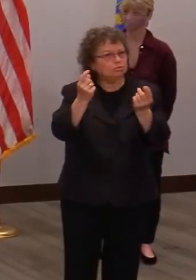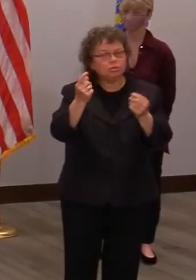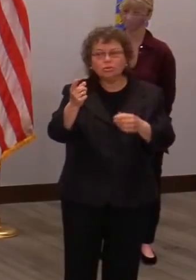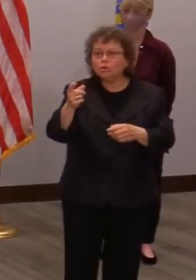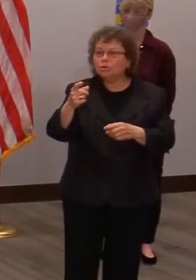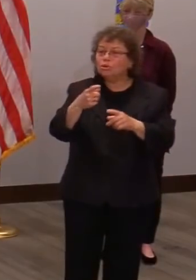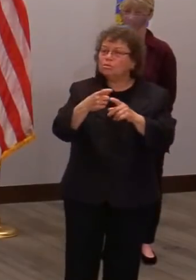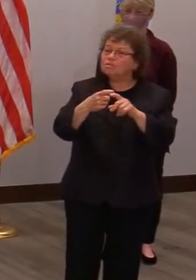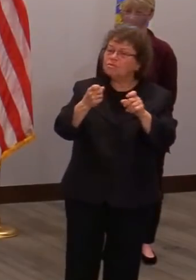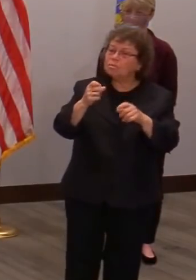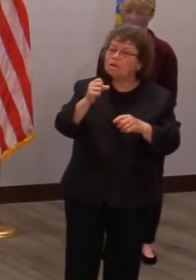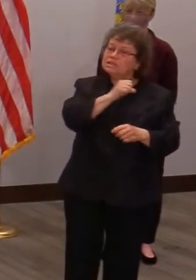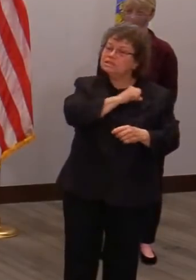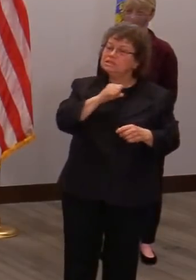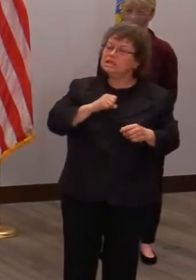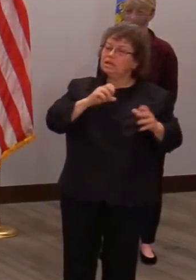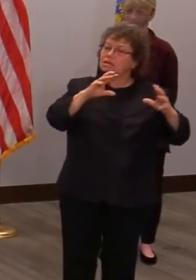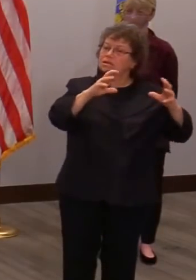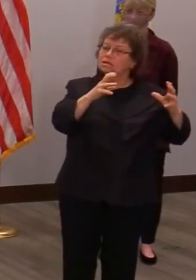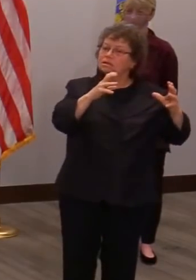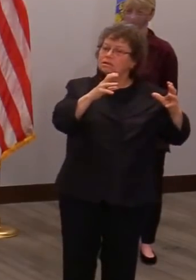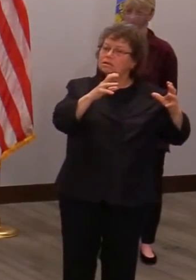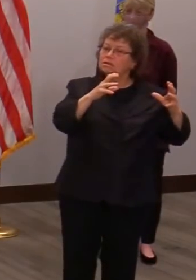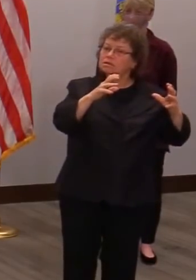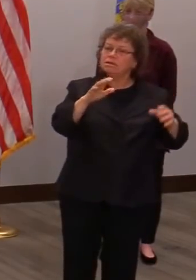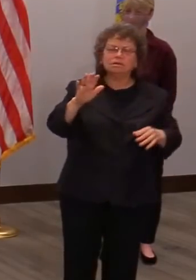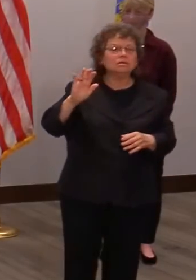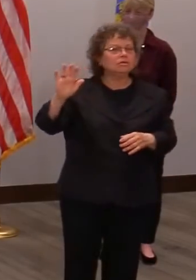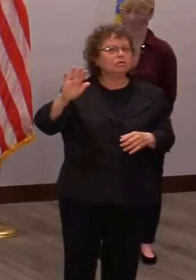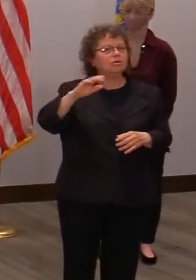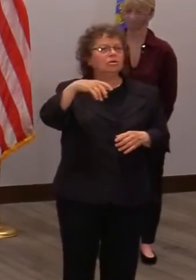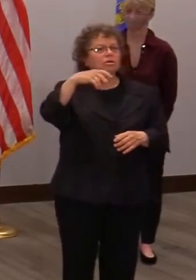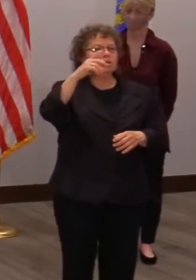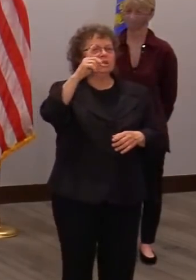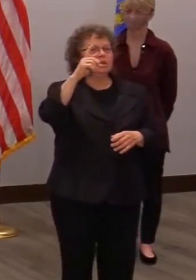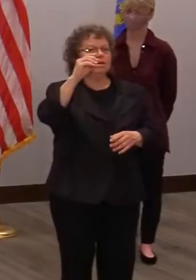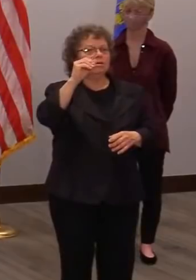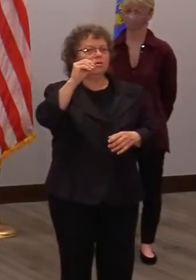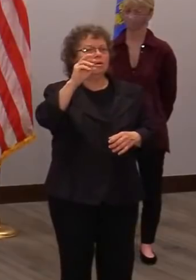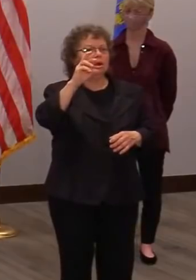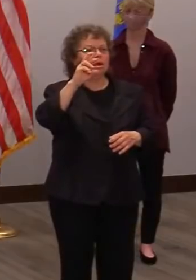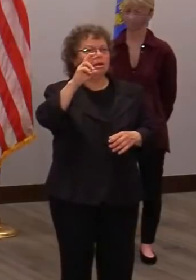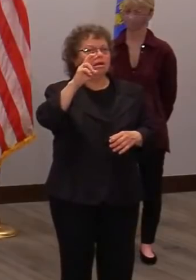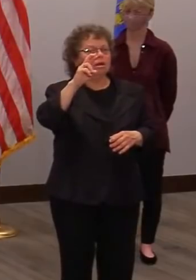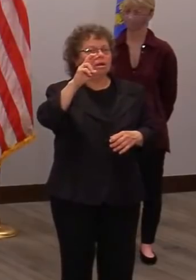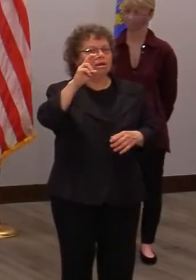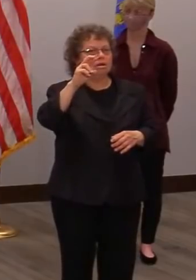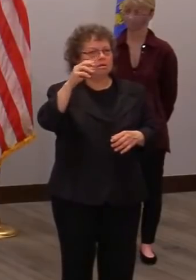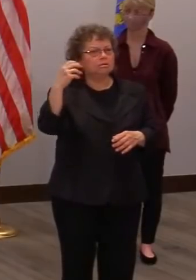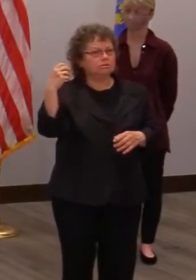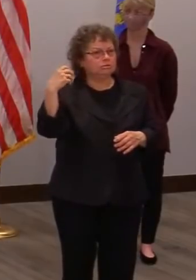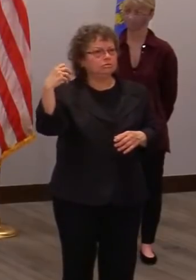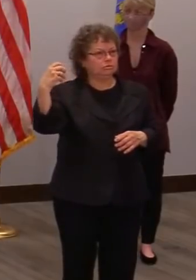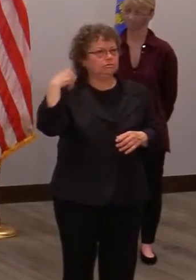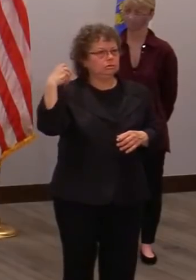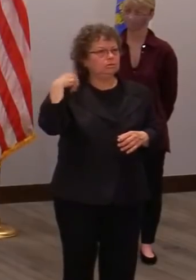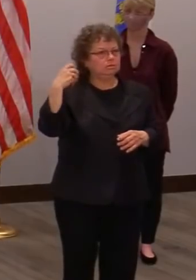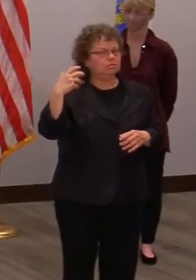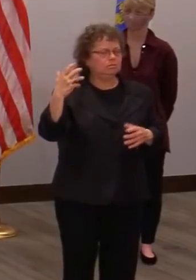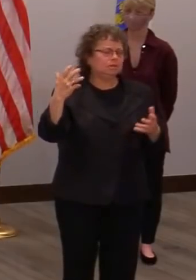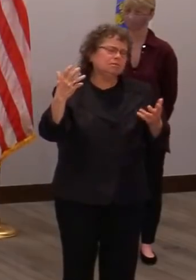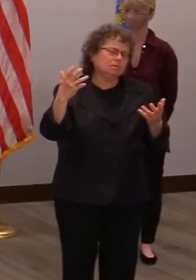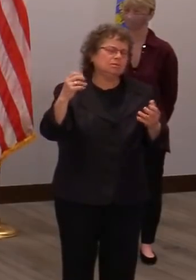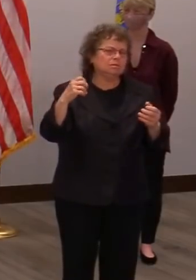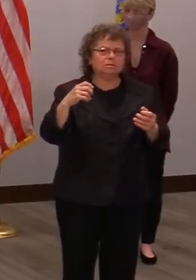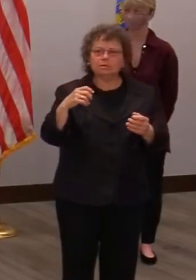by the Senate? Yeah, but your DOR, I think, was the chair of the commission. Anyway, yes. I